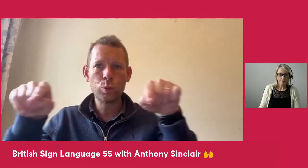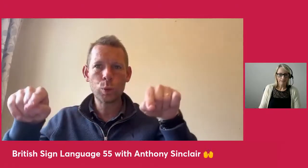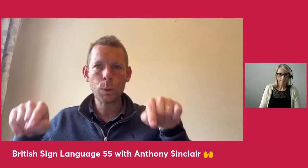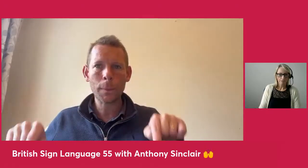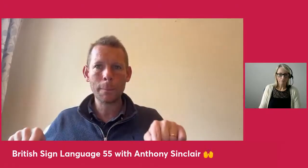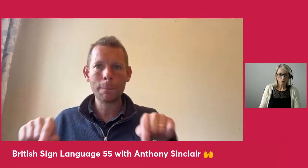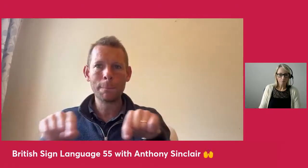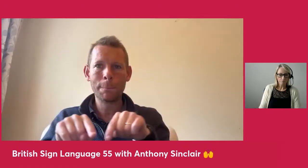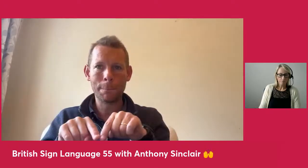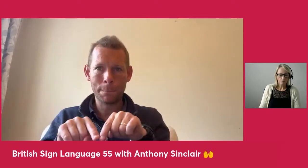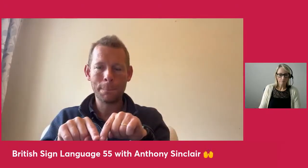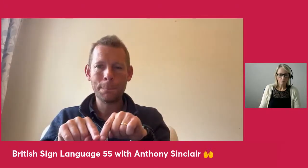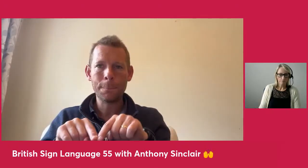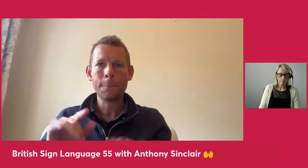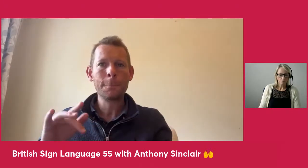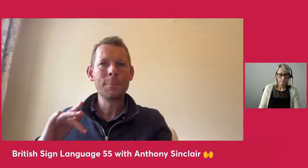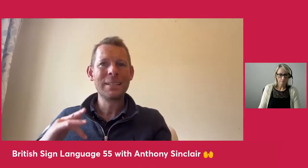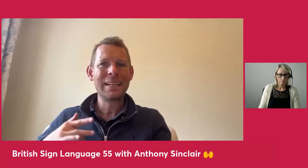and living room,